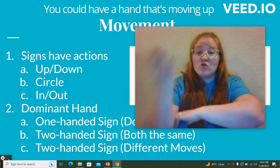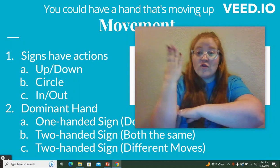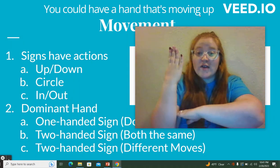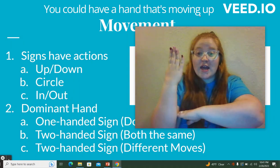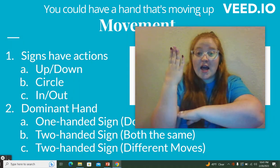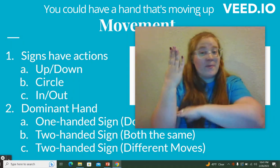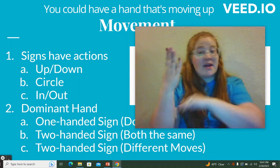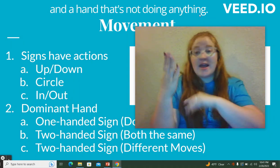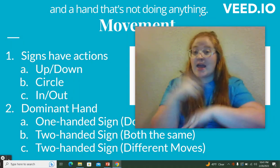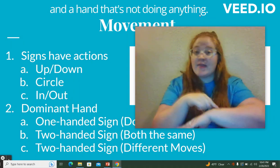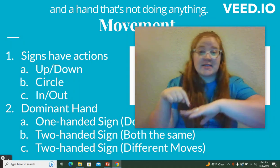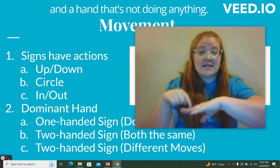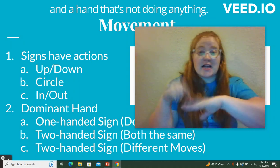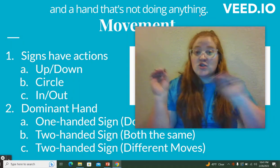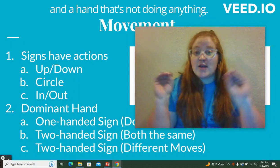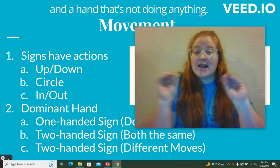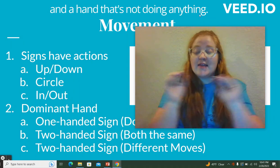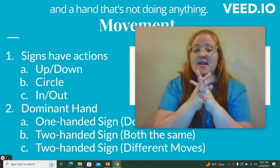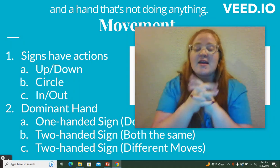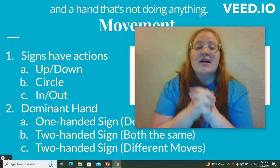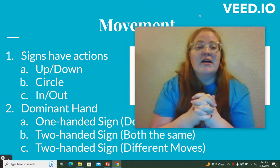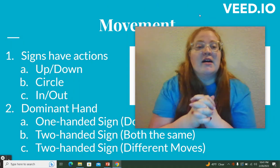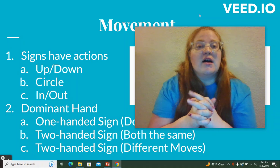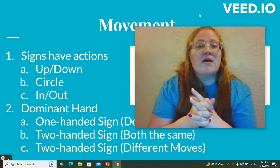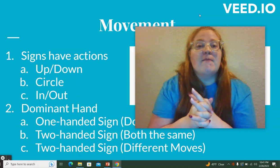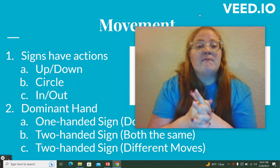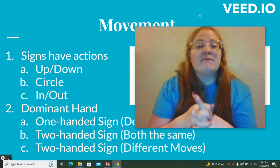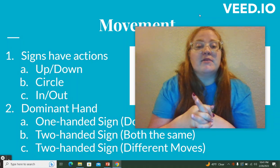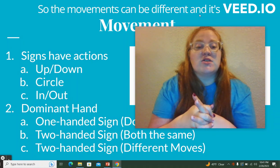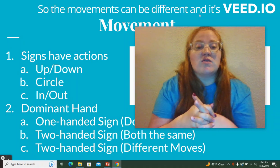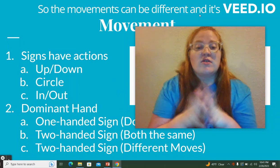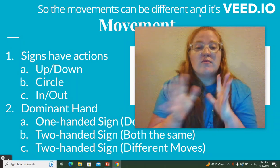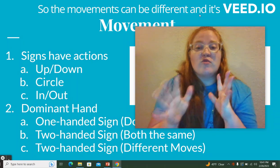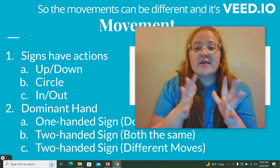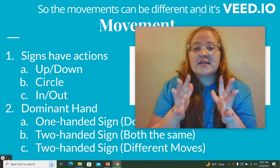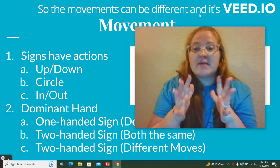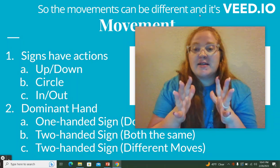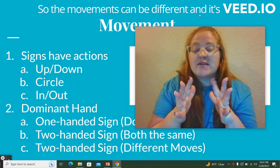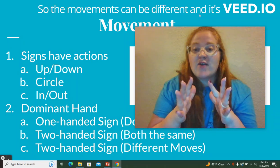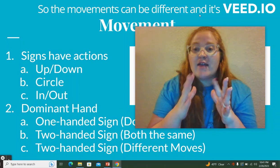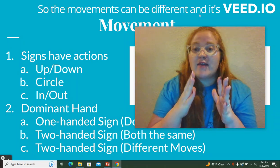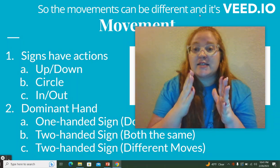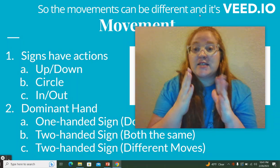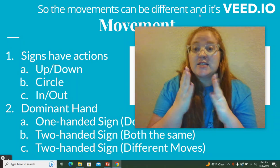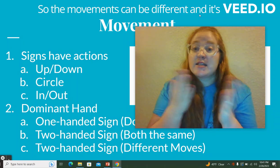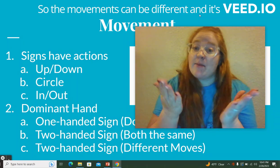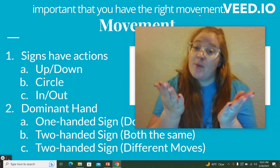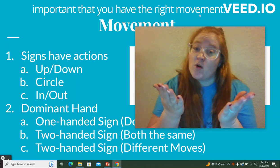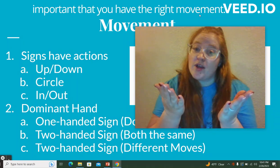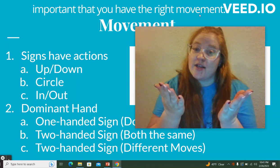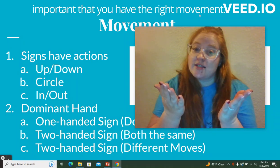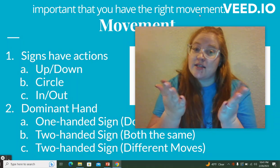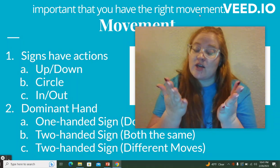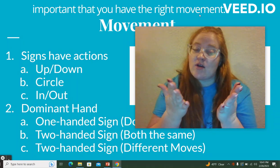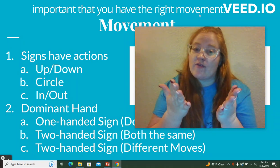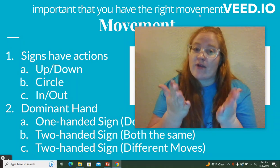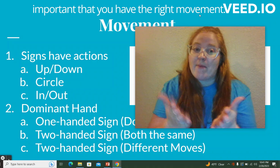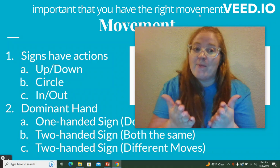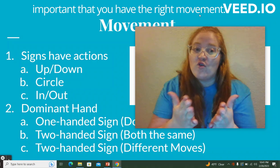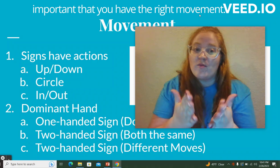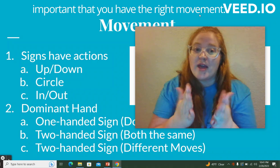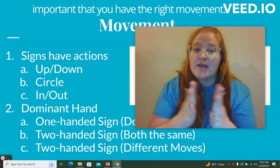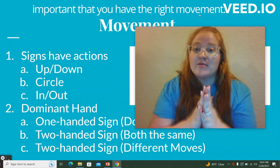that's moving up and a hand that's not doing anything. So the movements can be different, and it's important that you